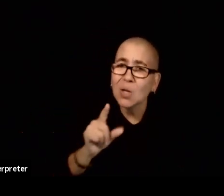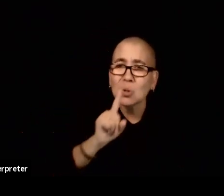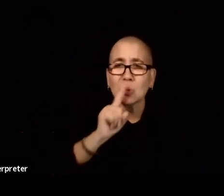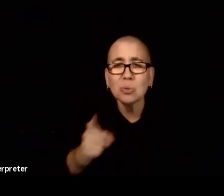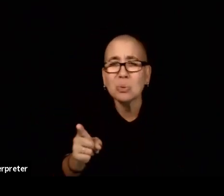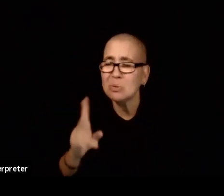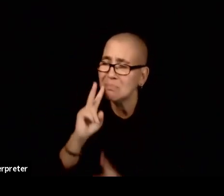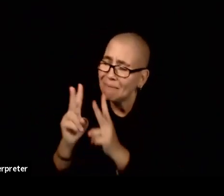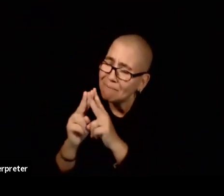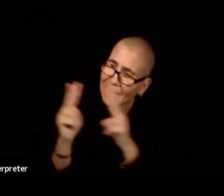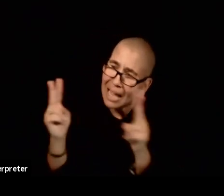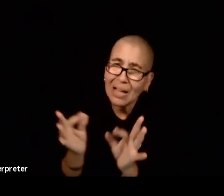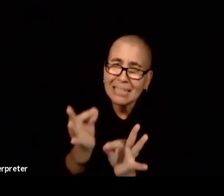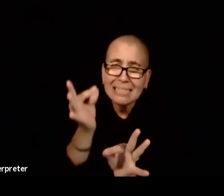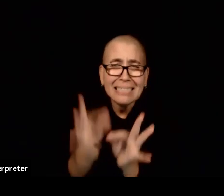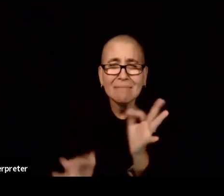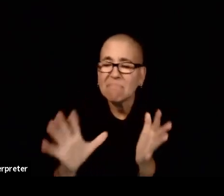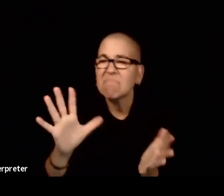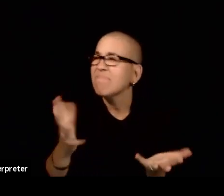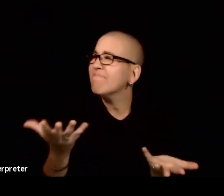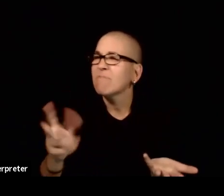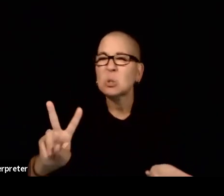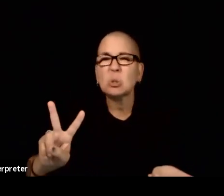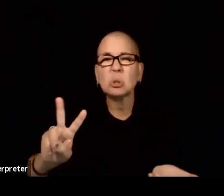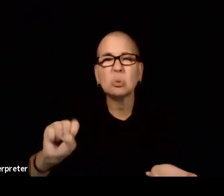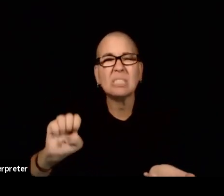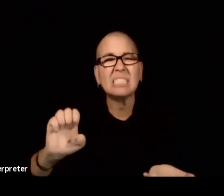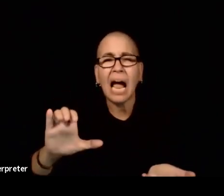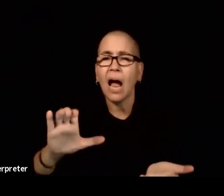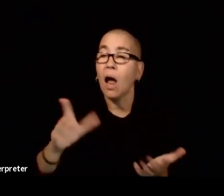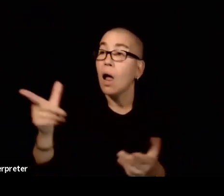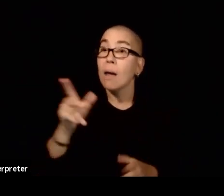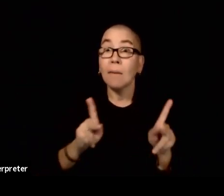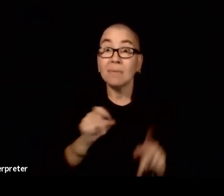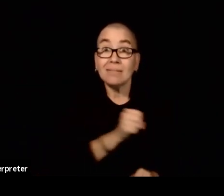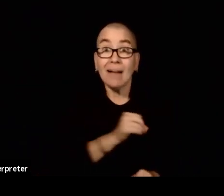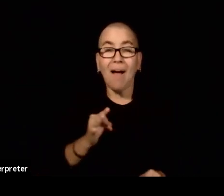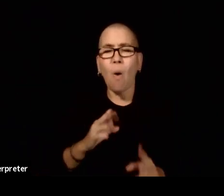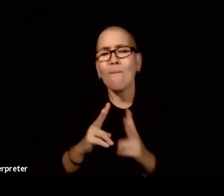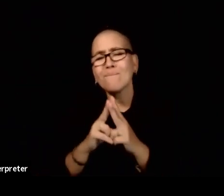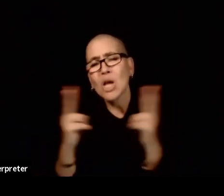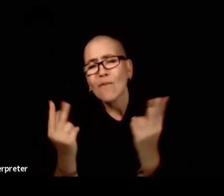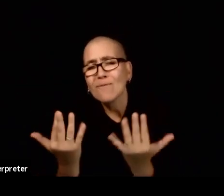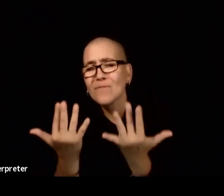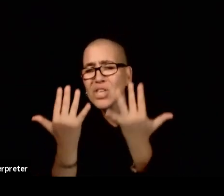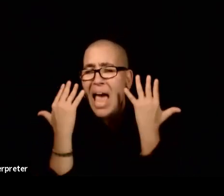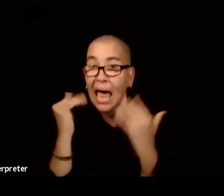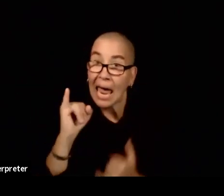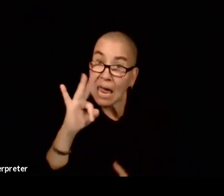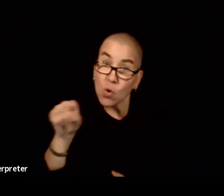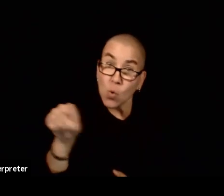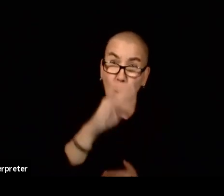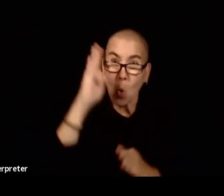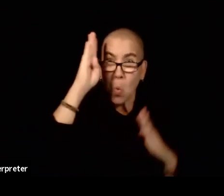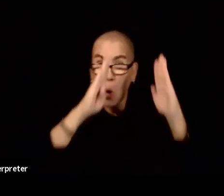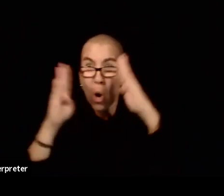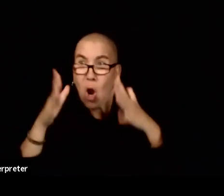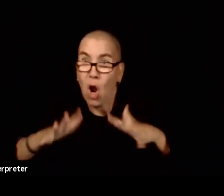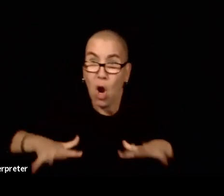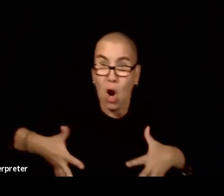friendly. And, you know, I highly encourage that if anyone's worried about getting tested, I felt very safe. The process was super